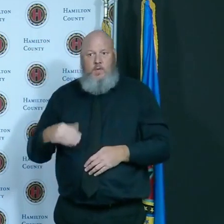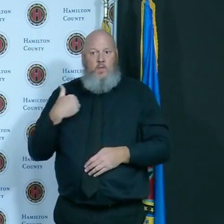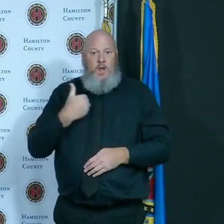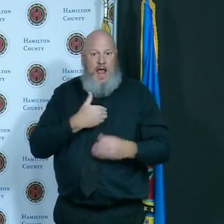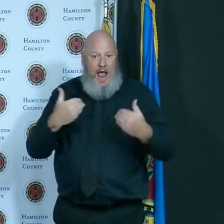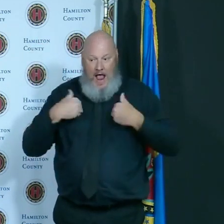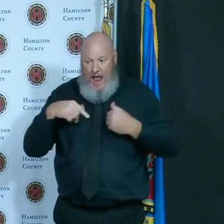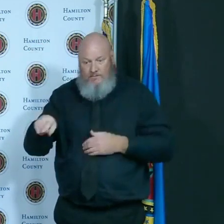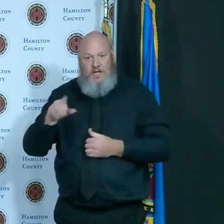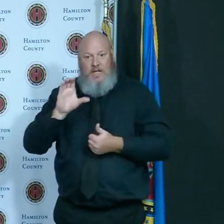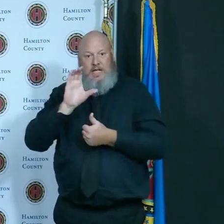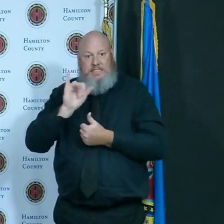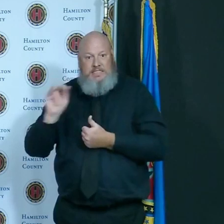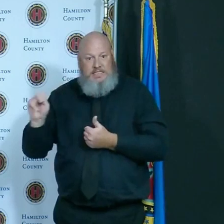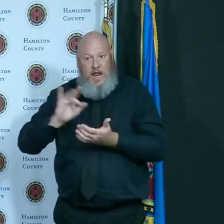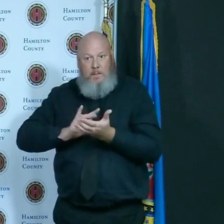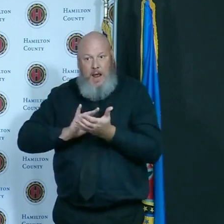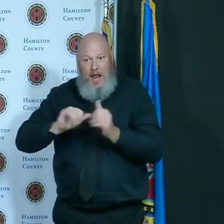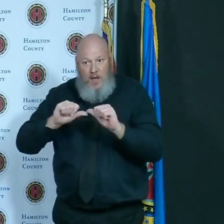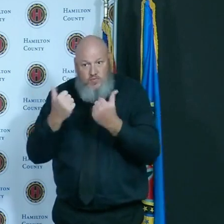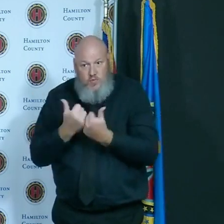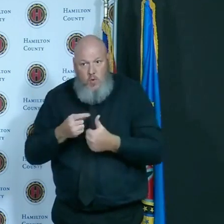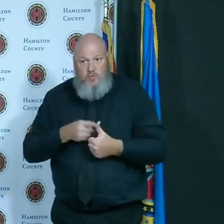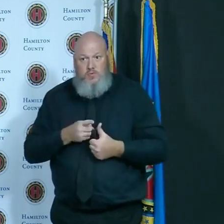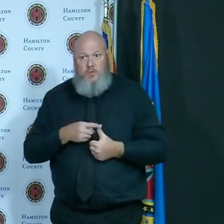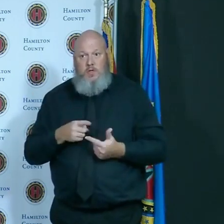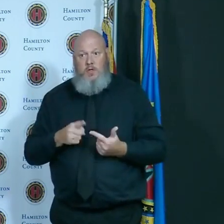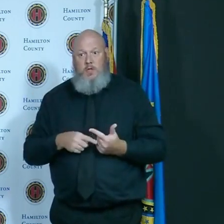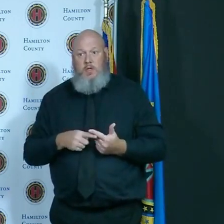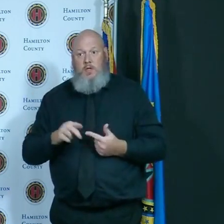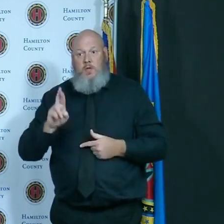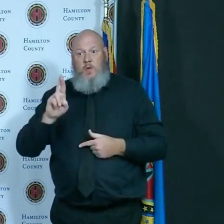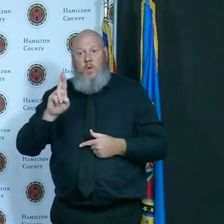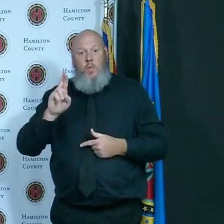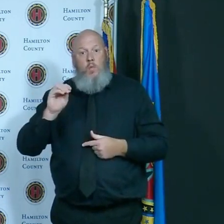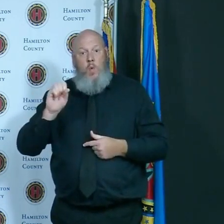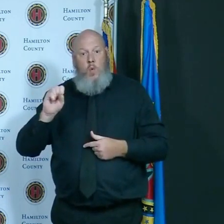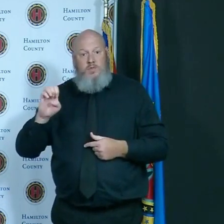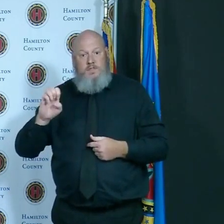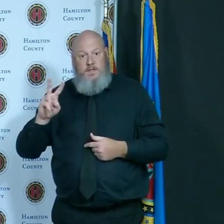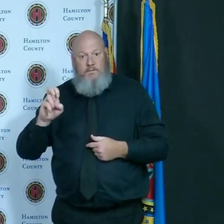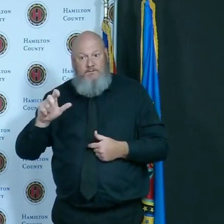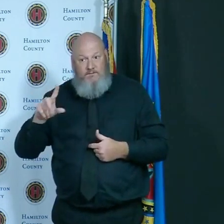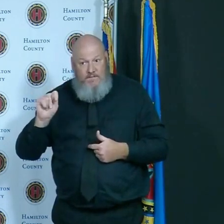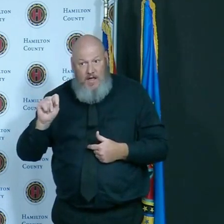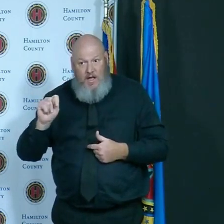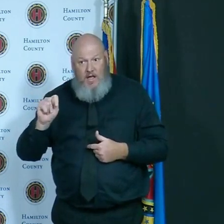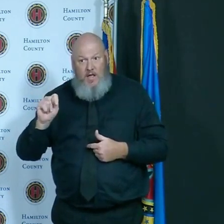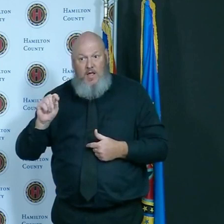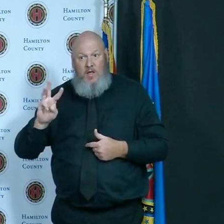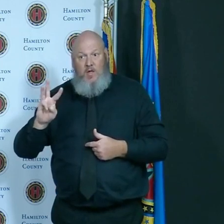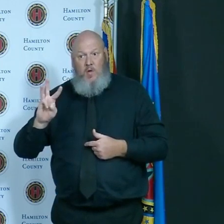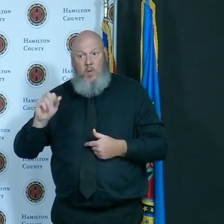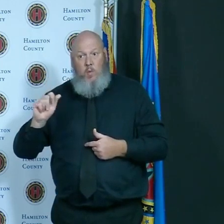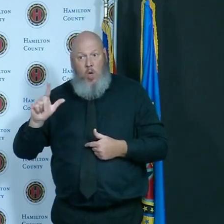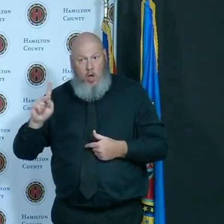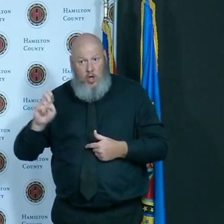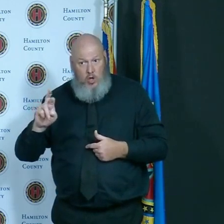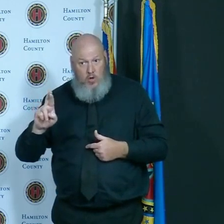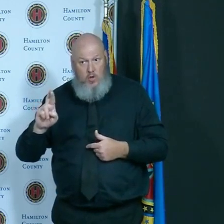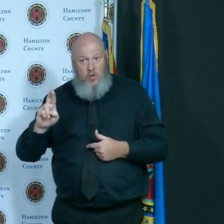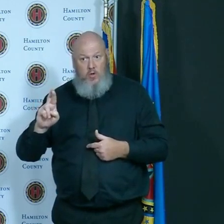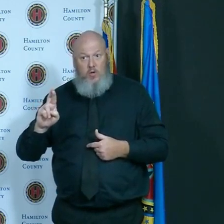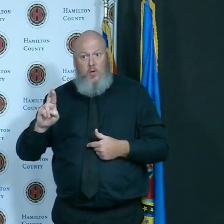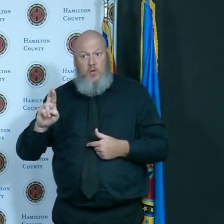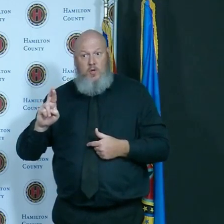Walker, have launched in the site an Ask the Doctor feature. So if you have questions, if you're not sure, go